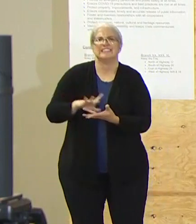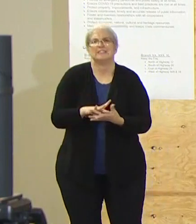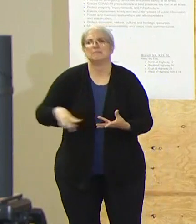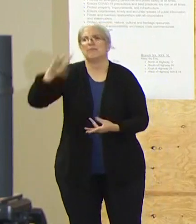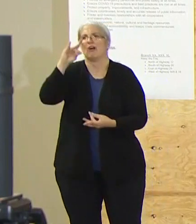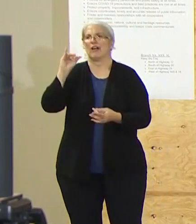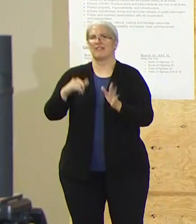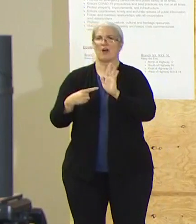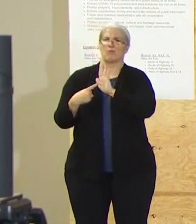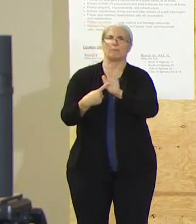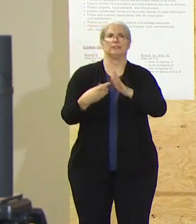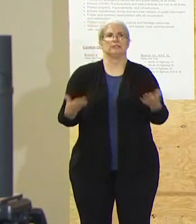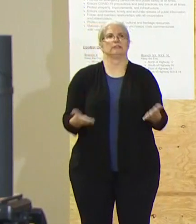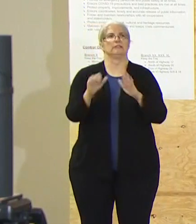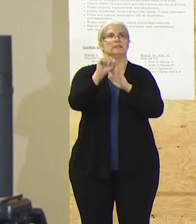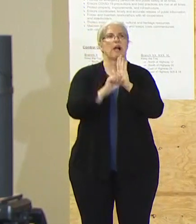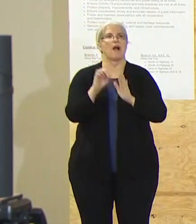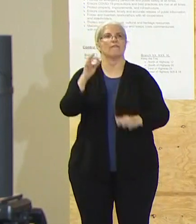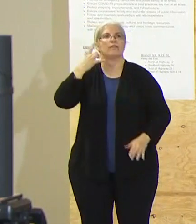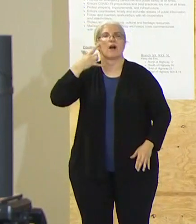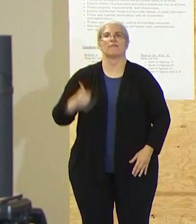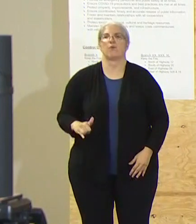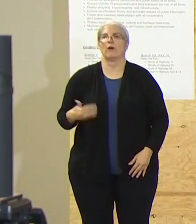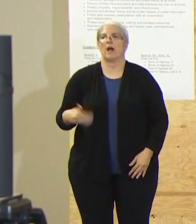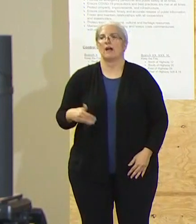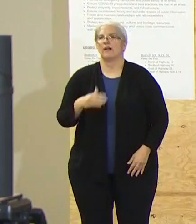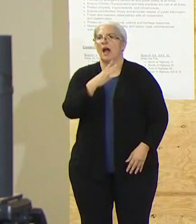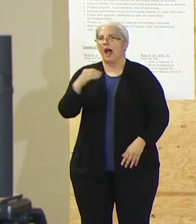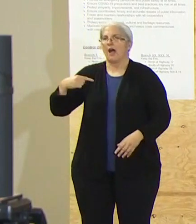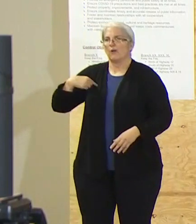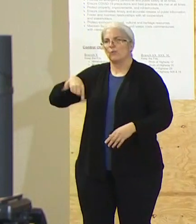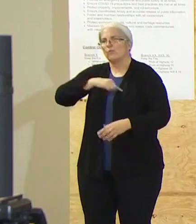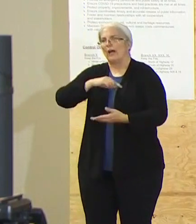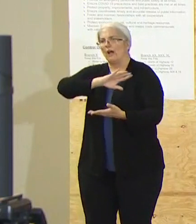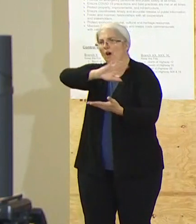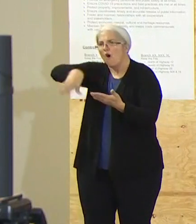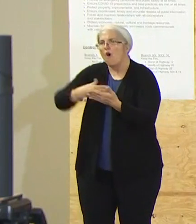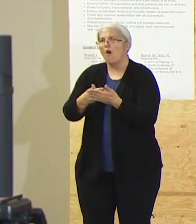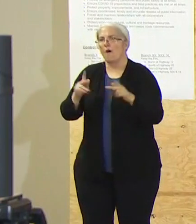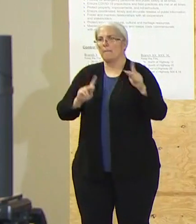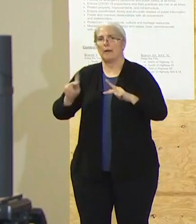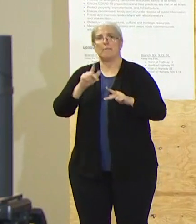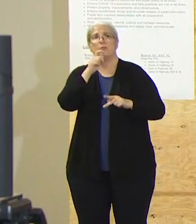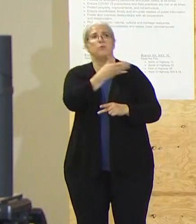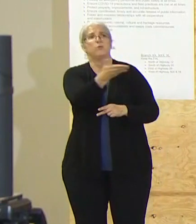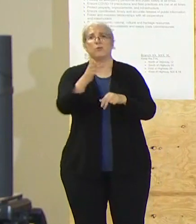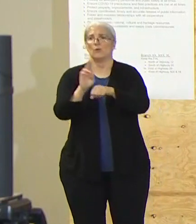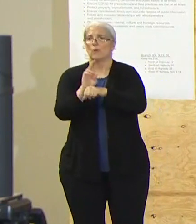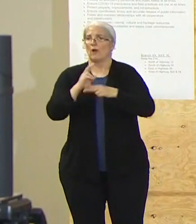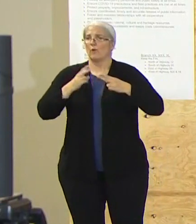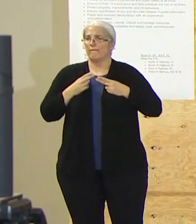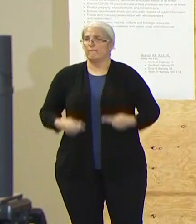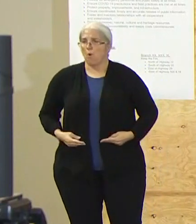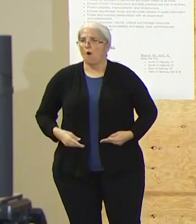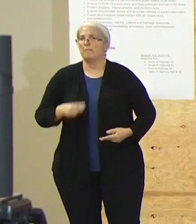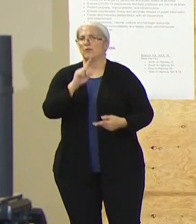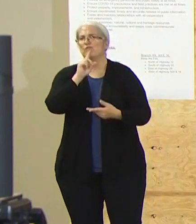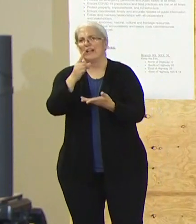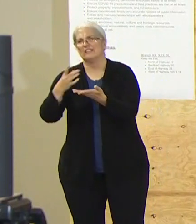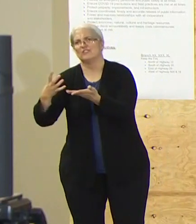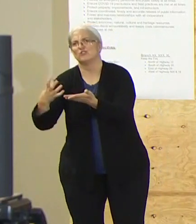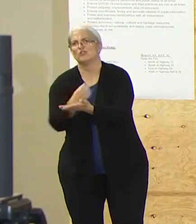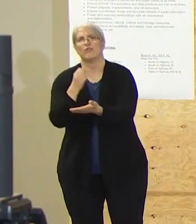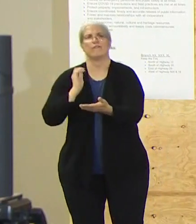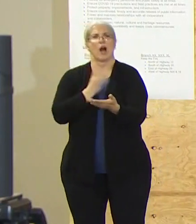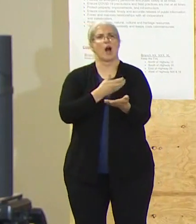of those personnel in uniform that deserve, as always, our gratitude. At this moment,